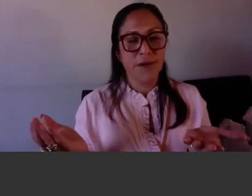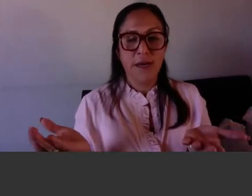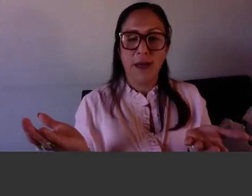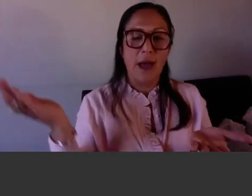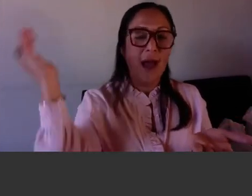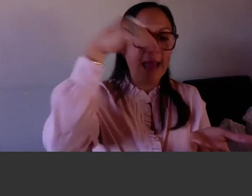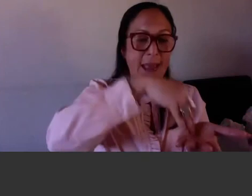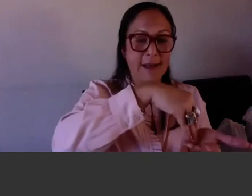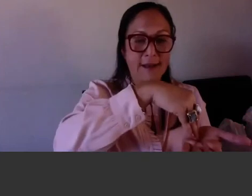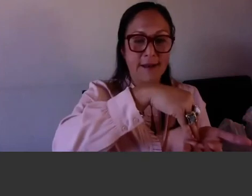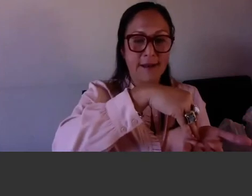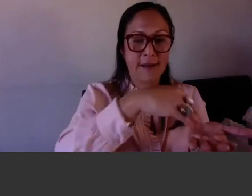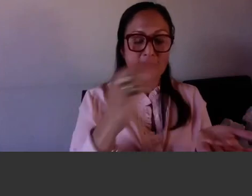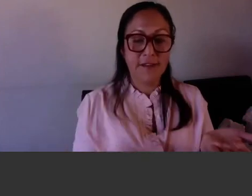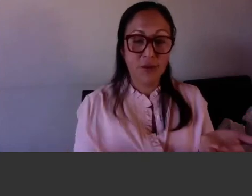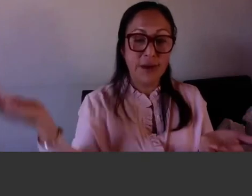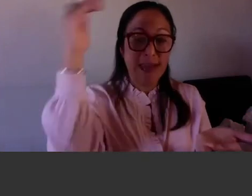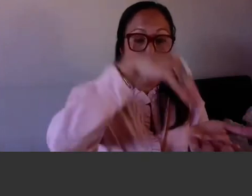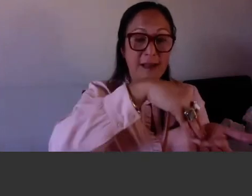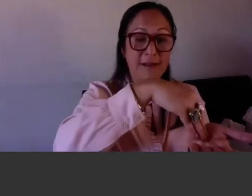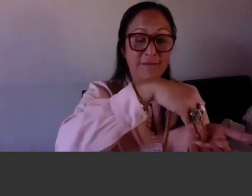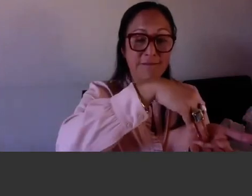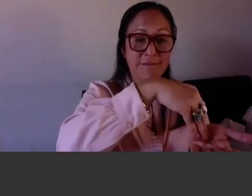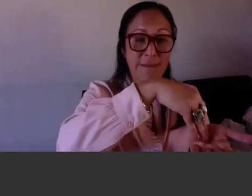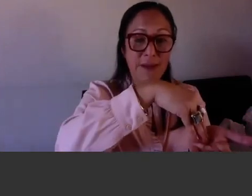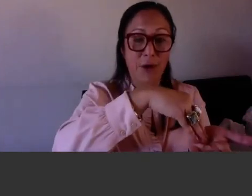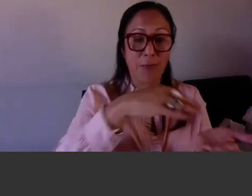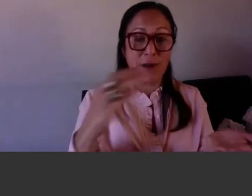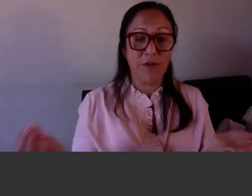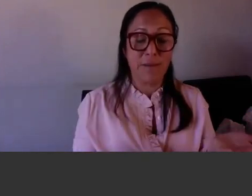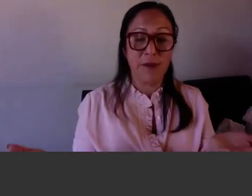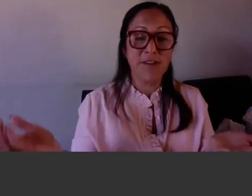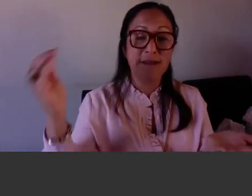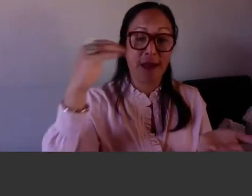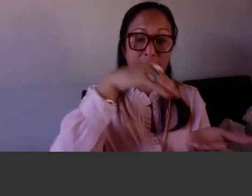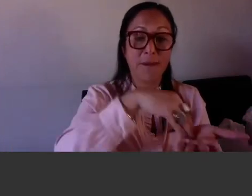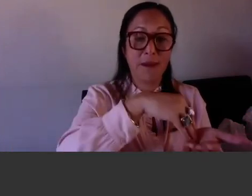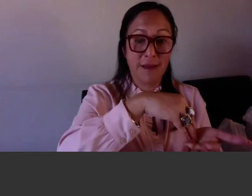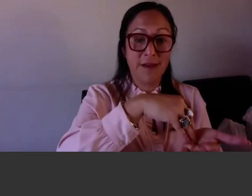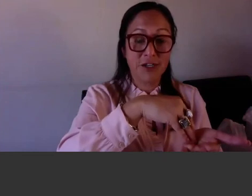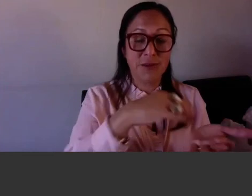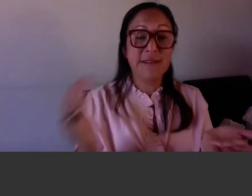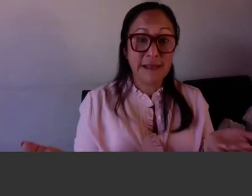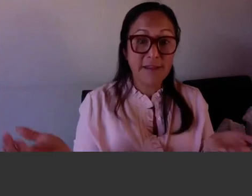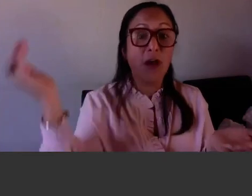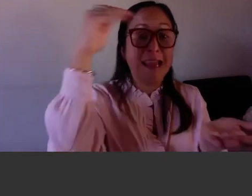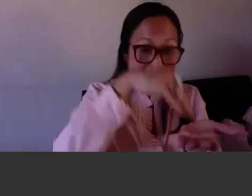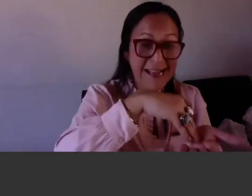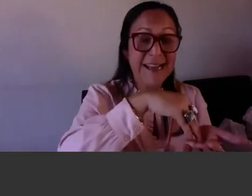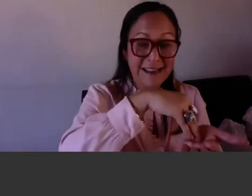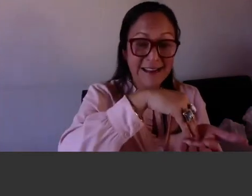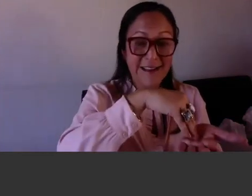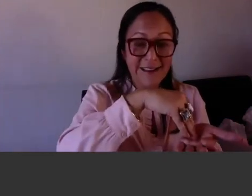So again, let's do it again. Might be appropriate during music time. Should we sing that song